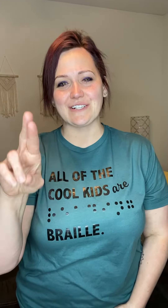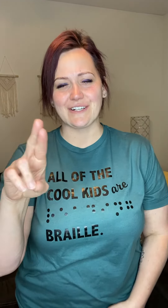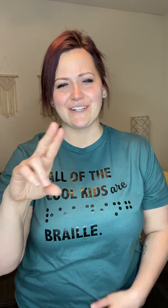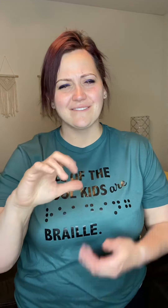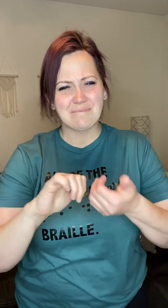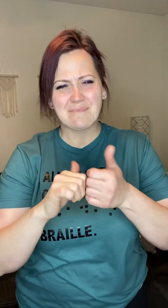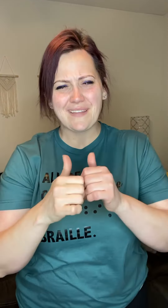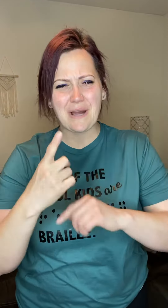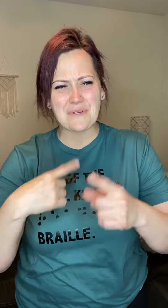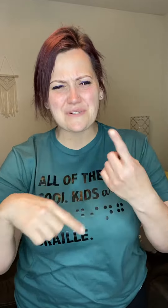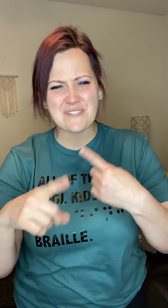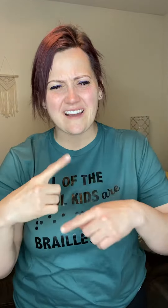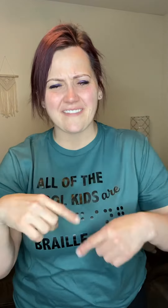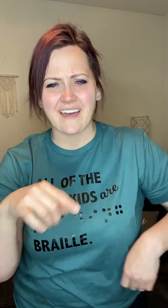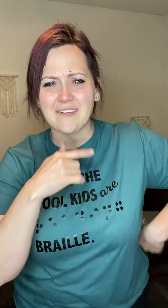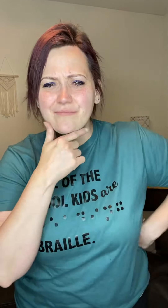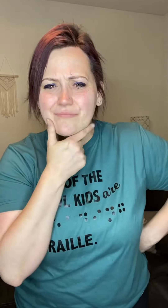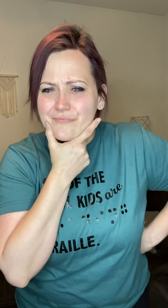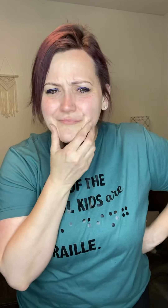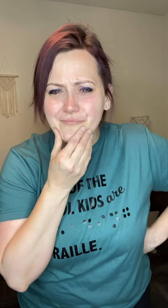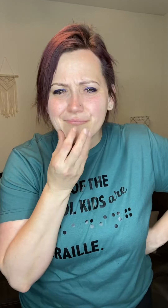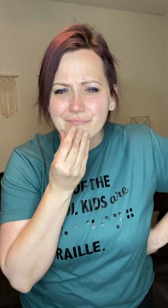Doctor. How would you sign that?